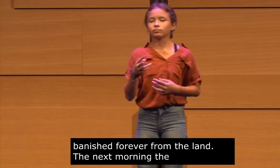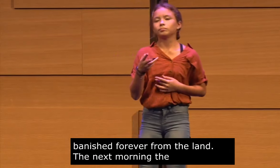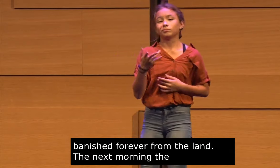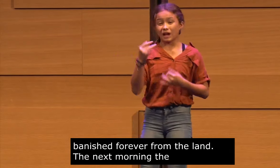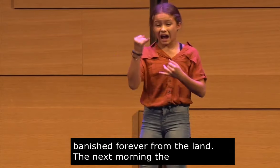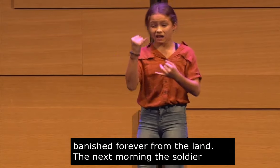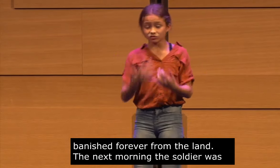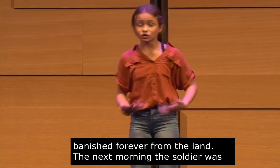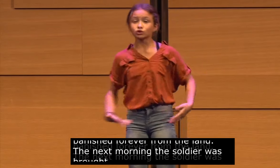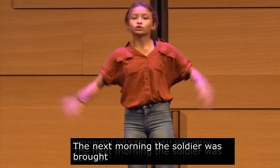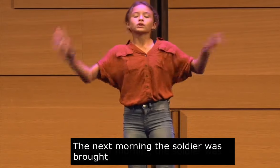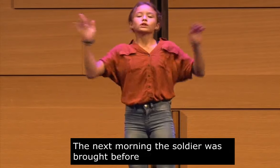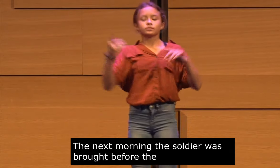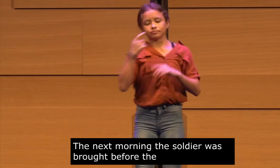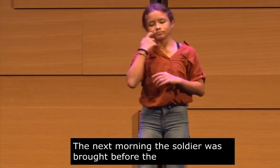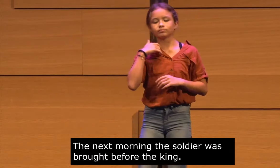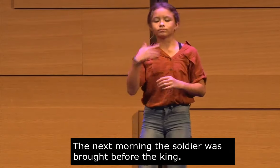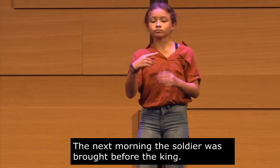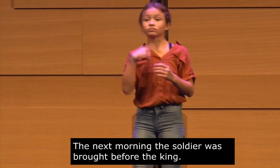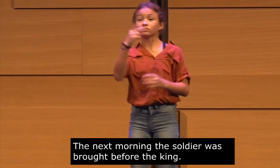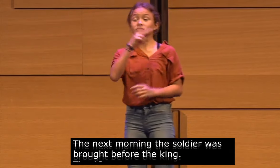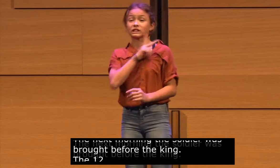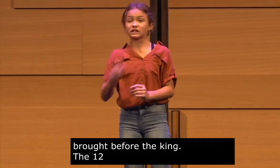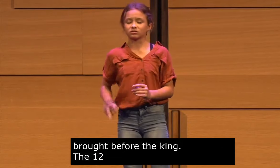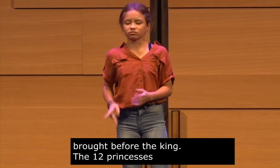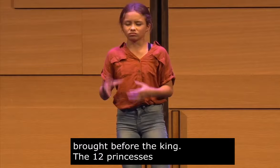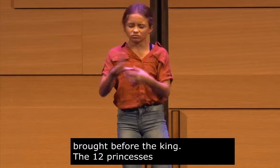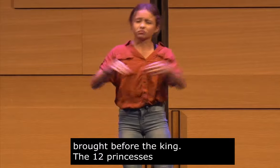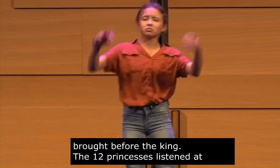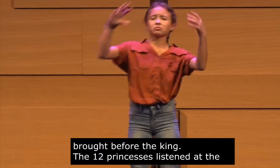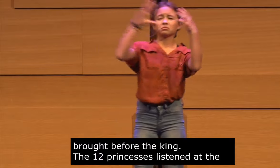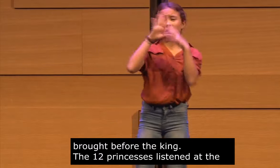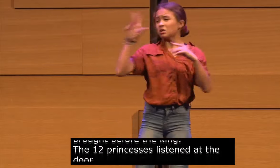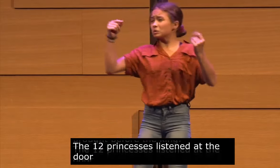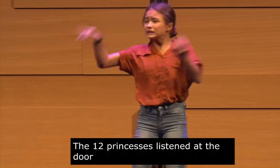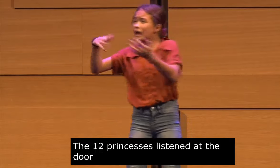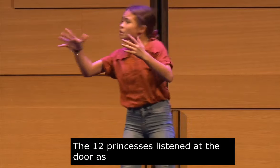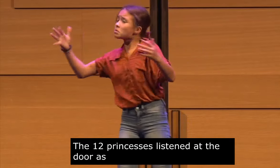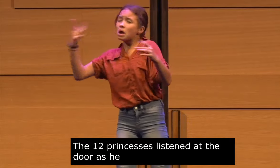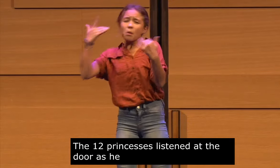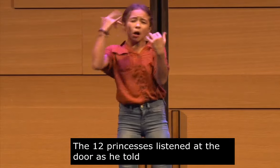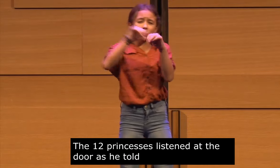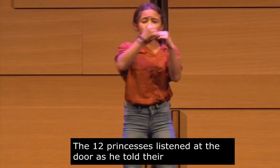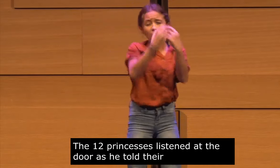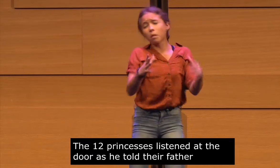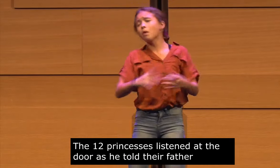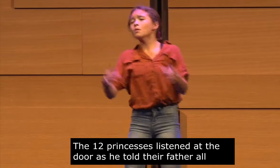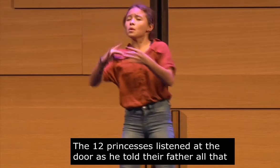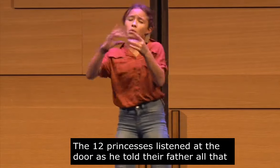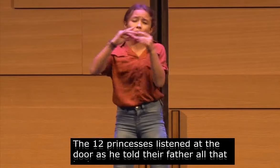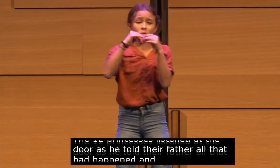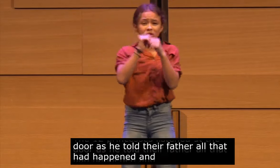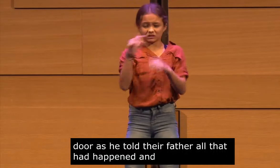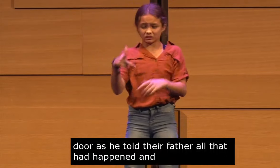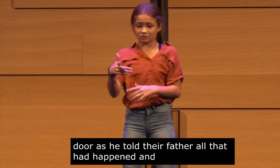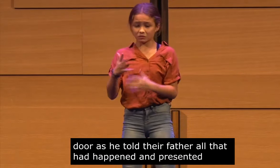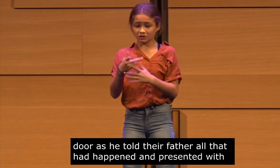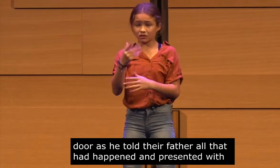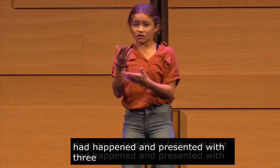The next morning, the soldier was brought before the king. The 12 princesses listened at the door as he told their father all that had happened and presented